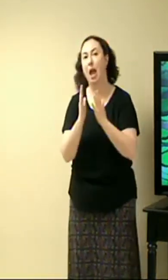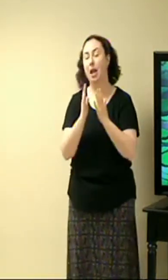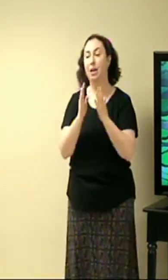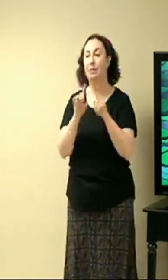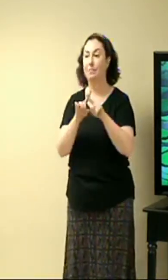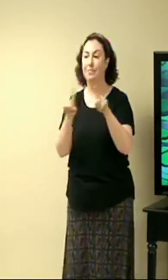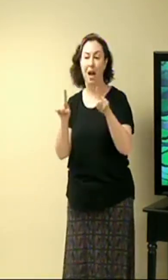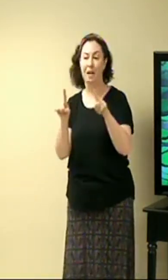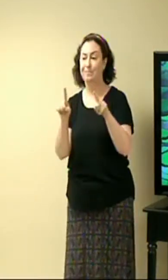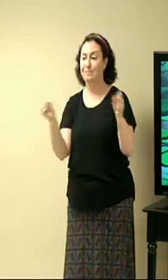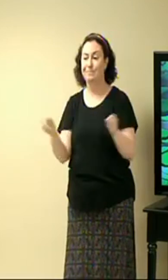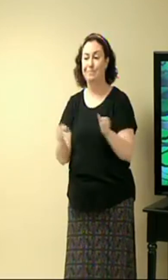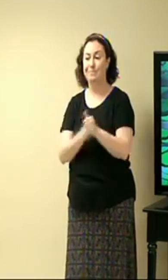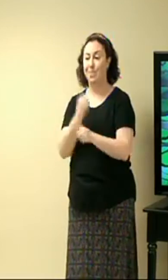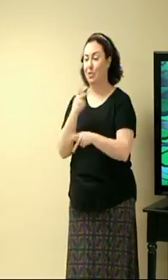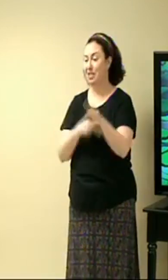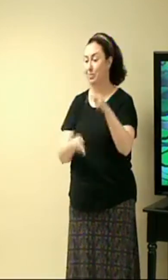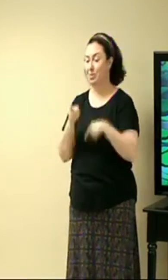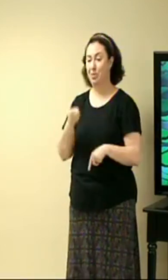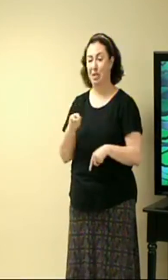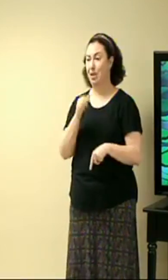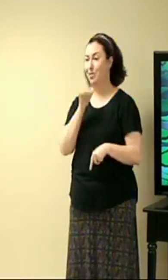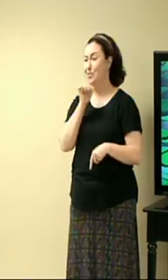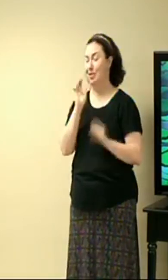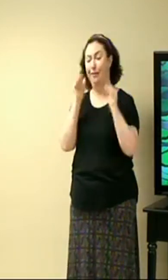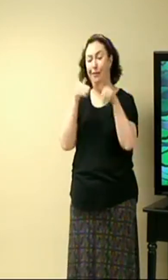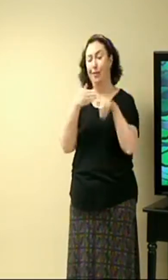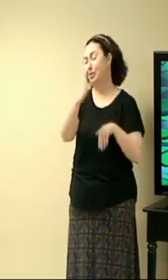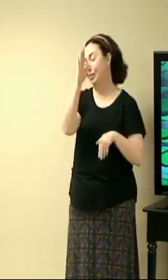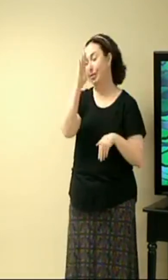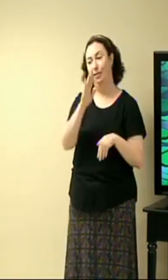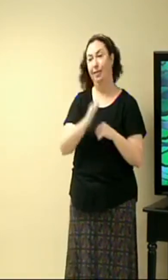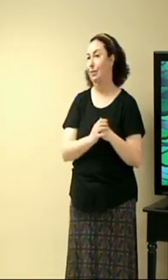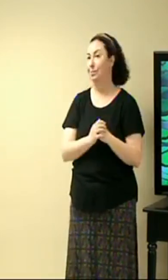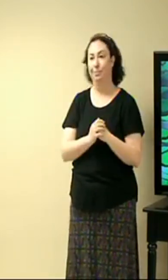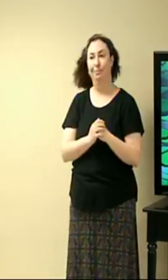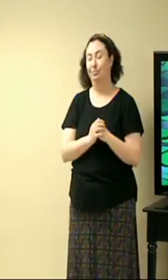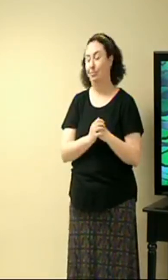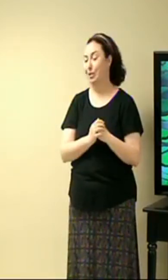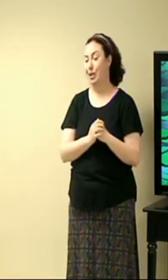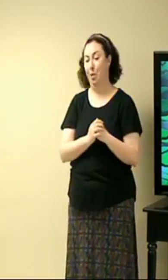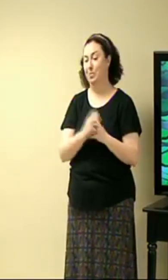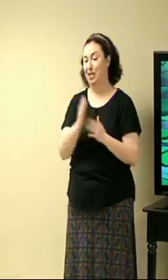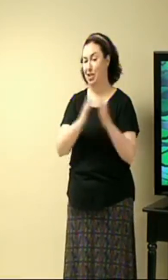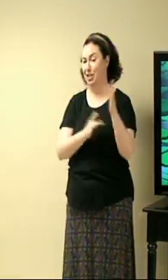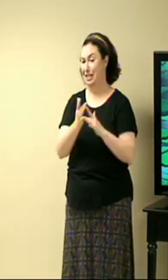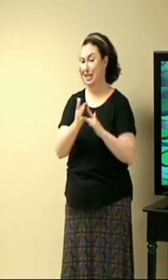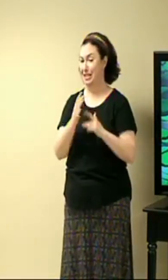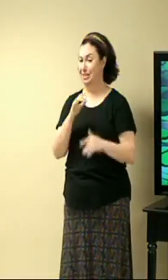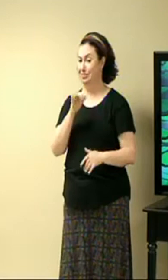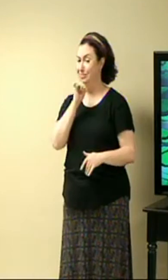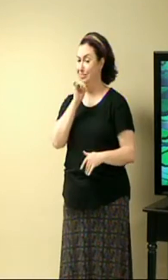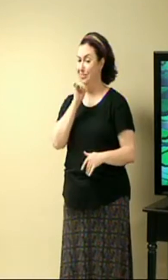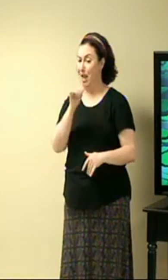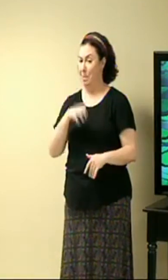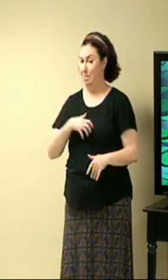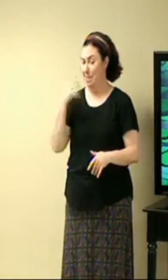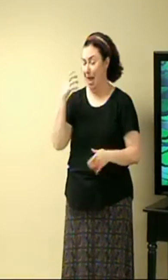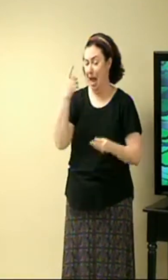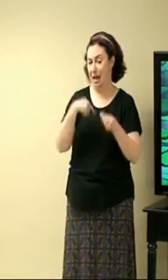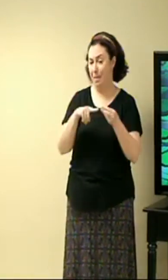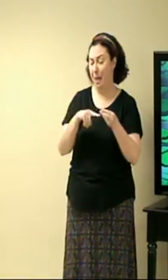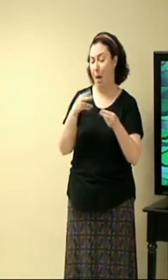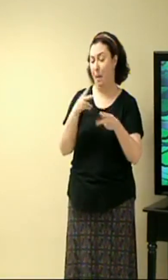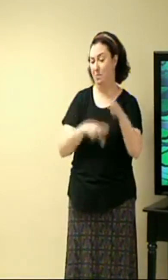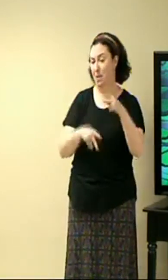him. And so I believe based on that context, Jesus isn't mad per se that people are selling stuff in the temple. He